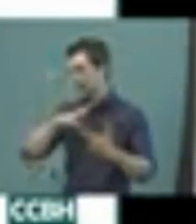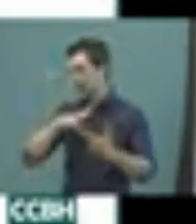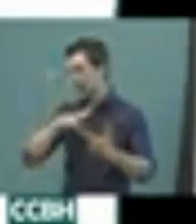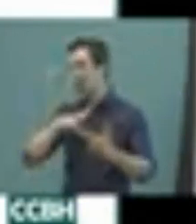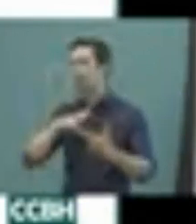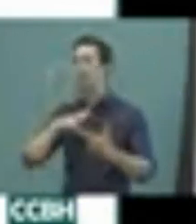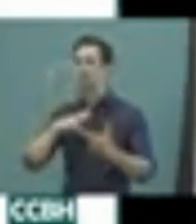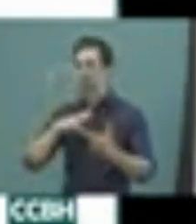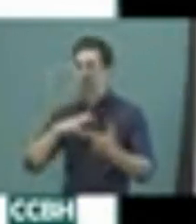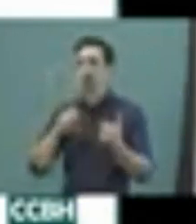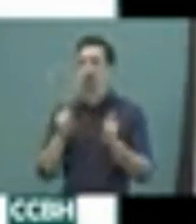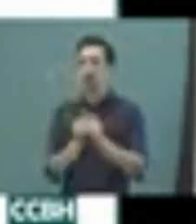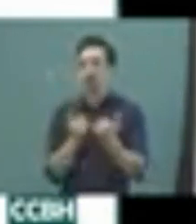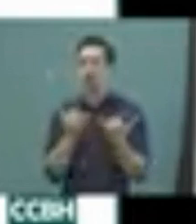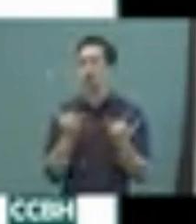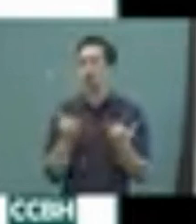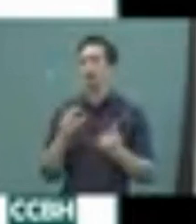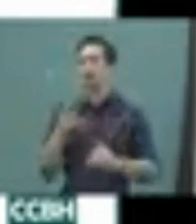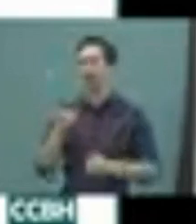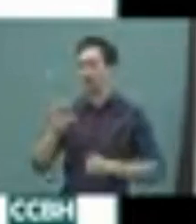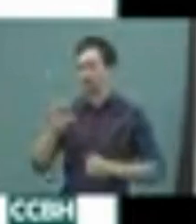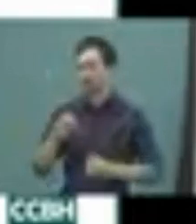the current cases.